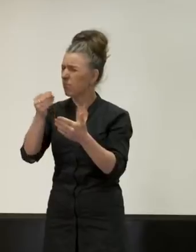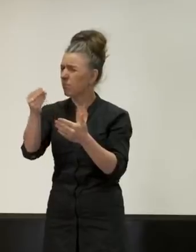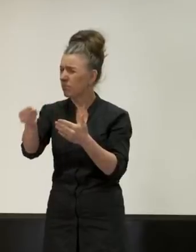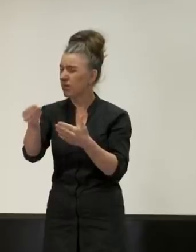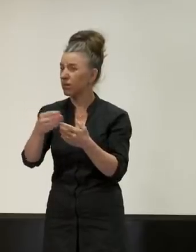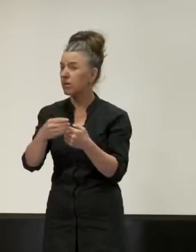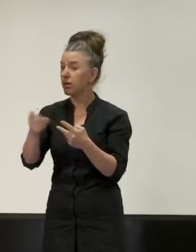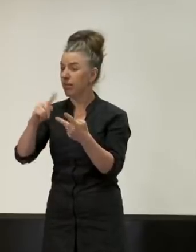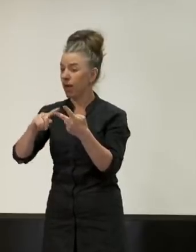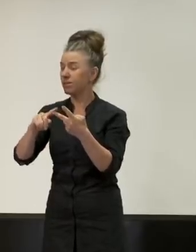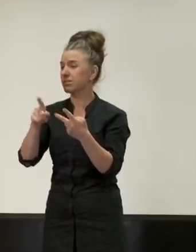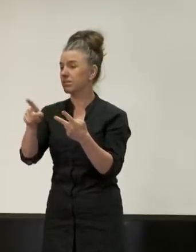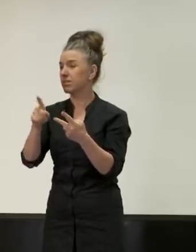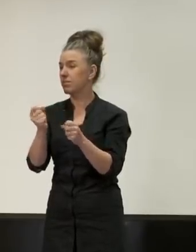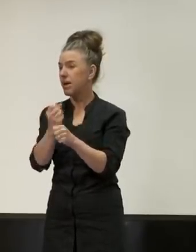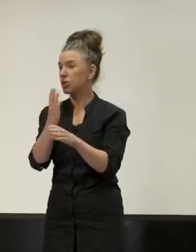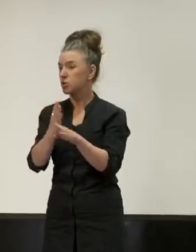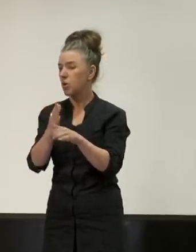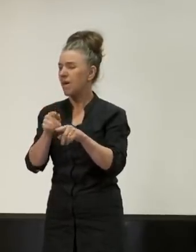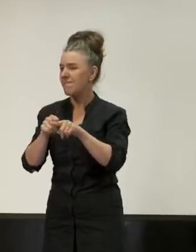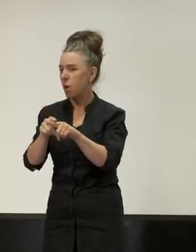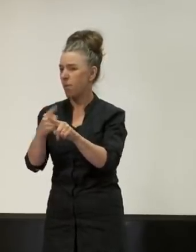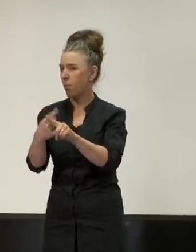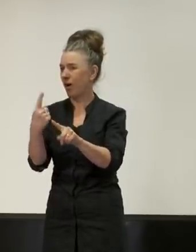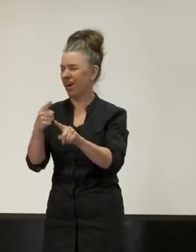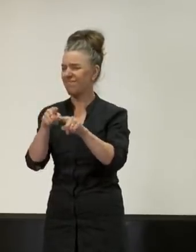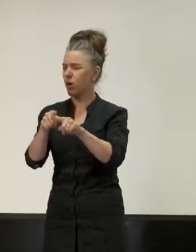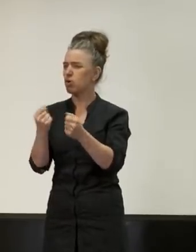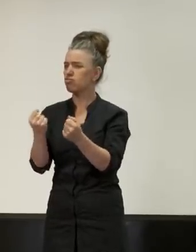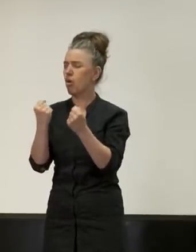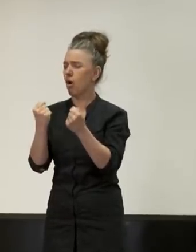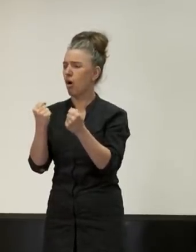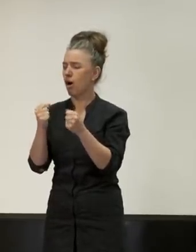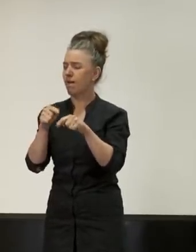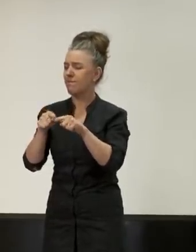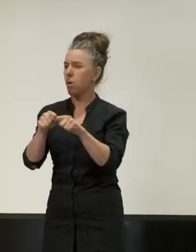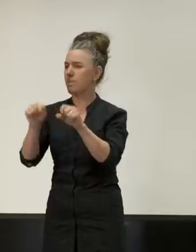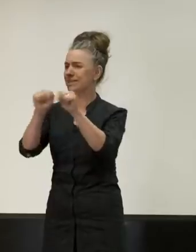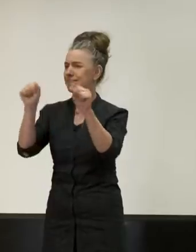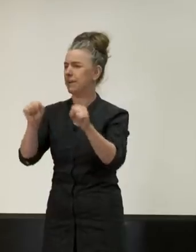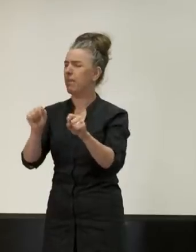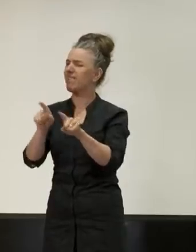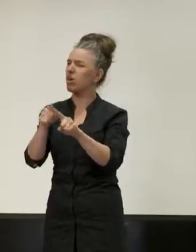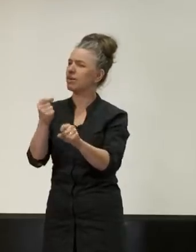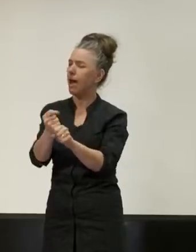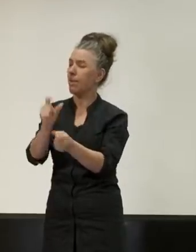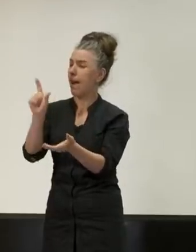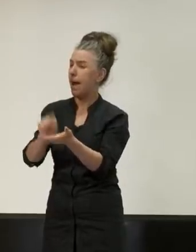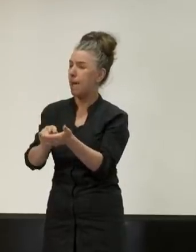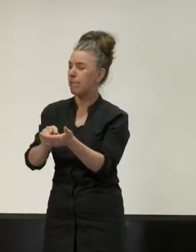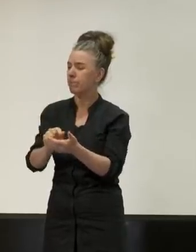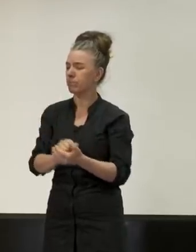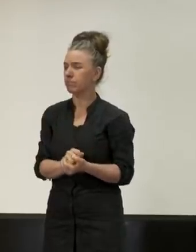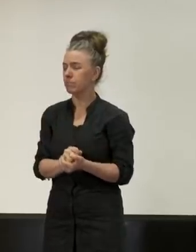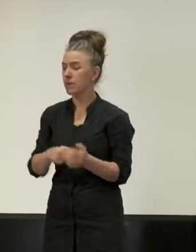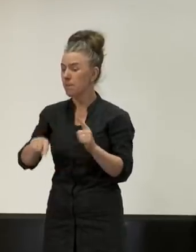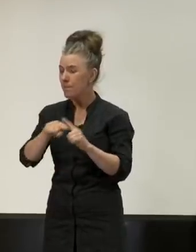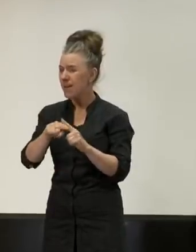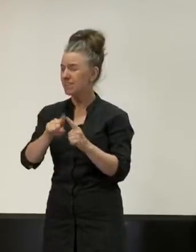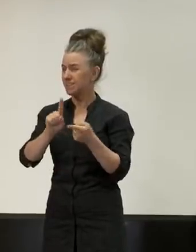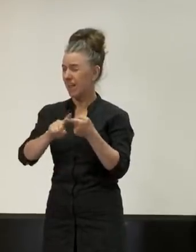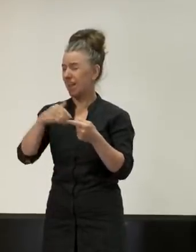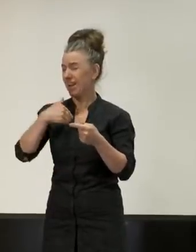up, and enhanced contact tracing. We also, and this is key, need to maintain strict